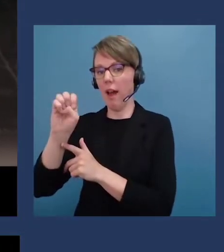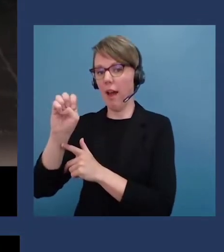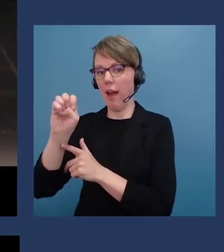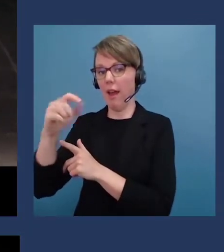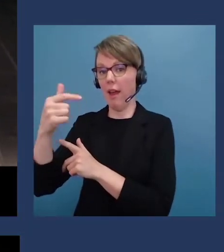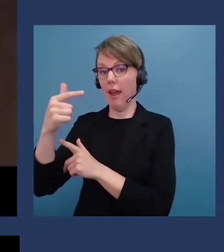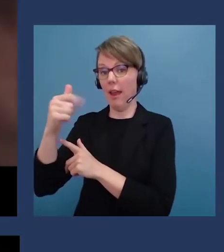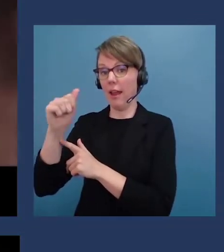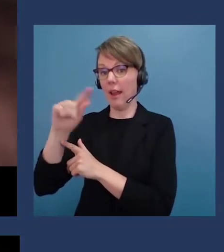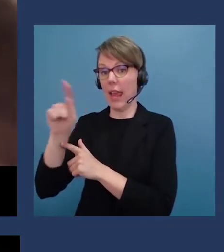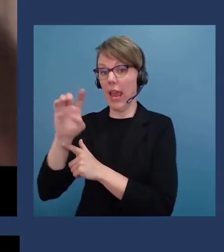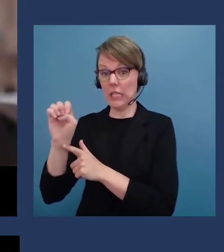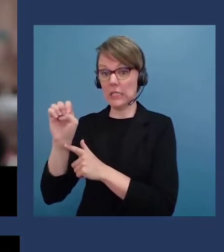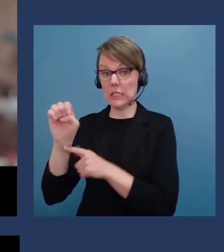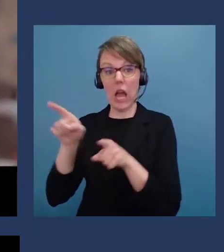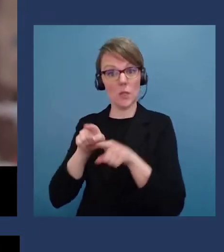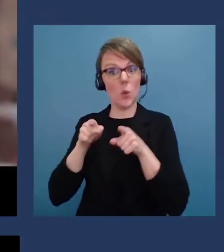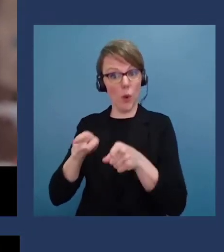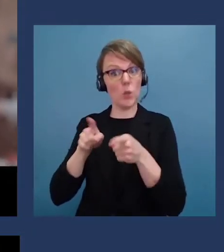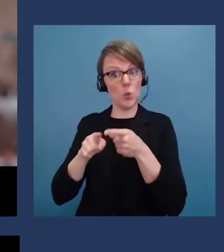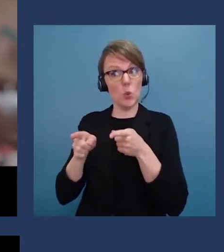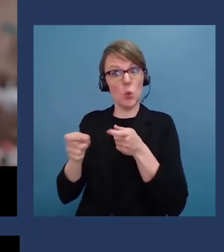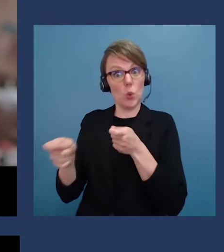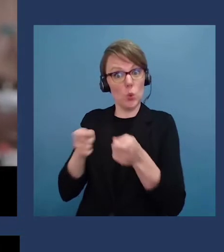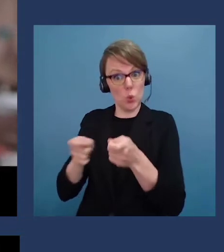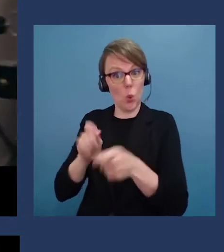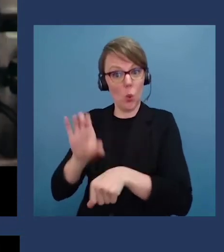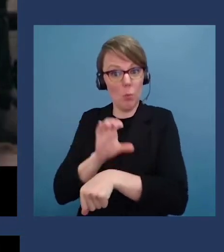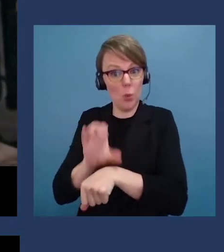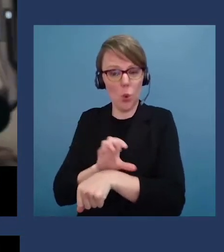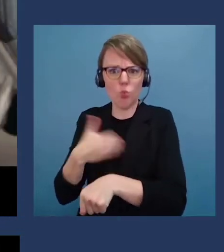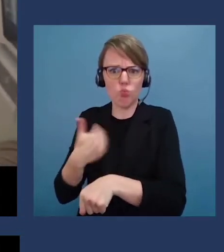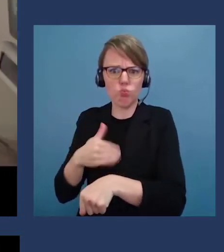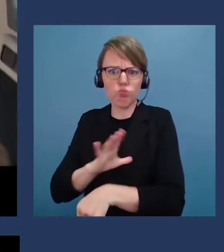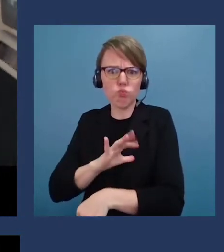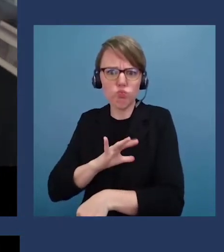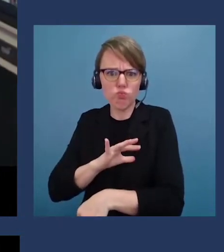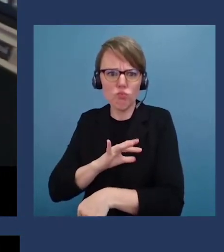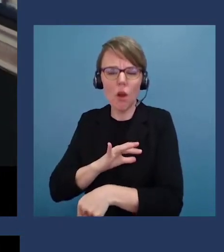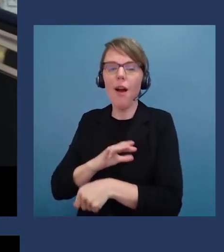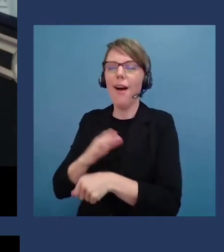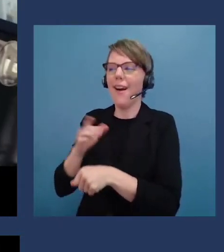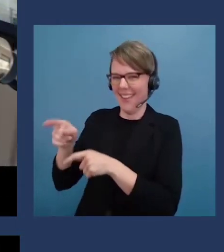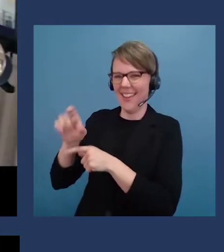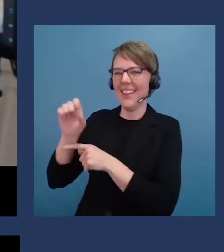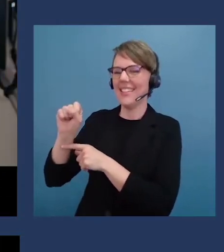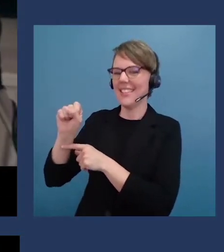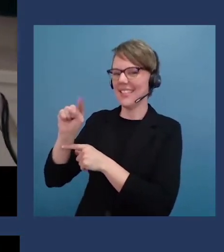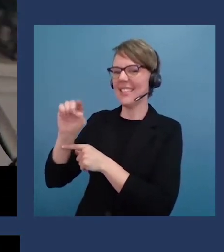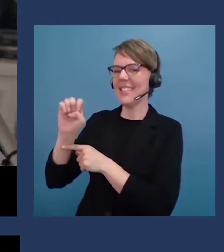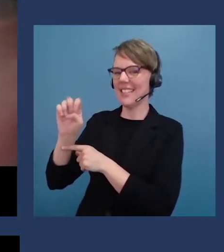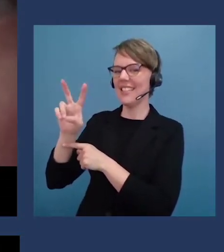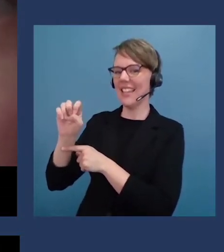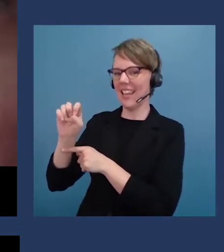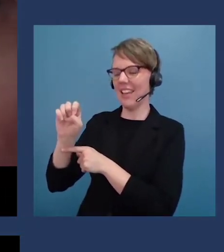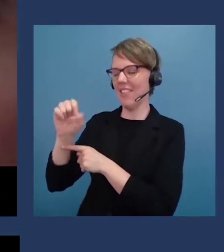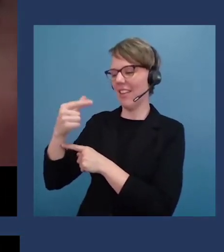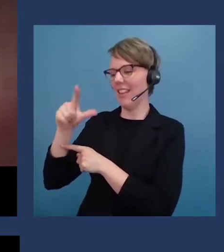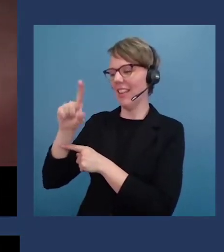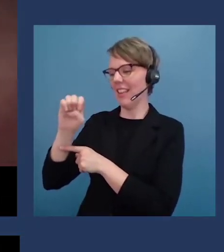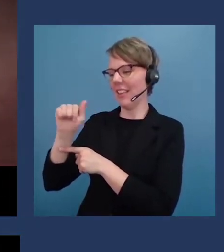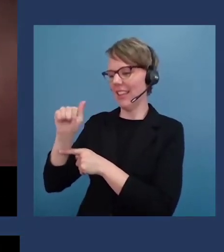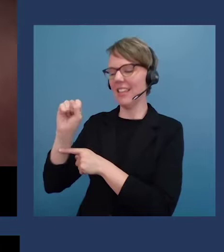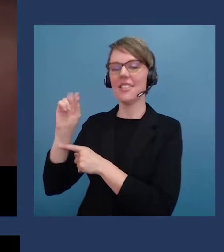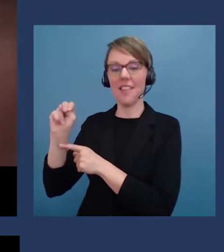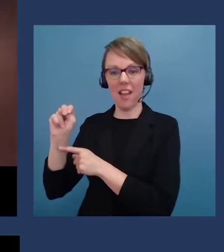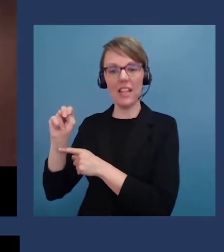How do you truly both use technology and the people connection there? That's something that I think only comes when you